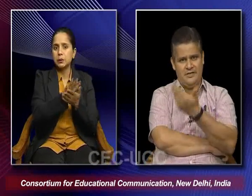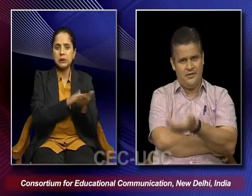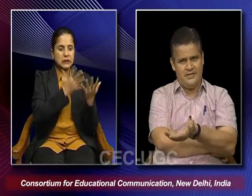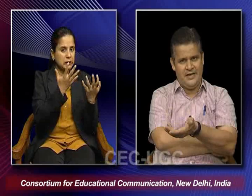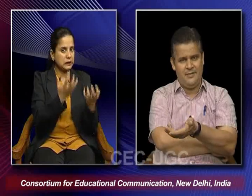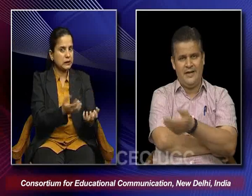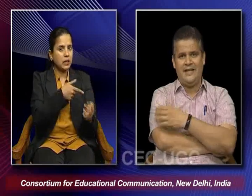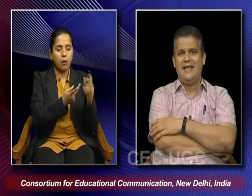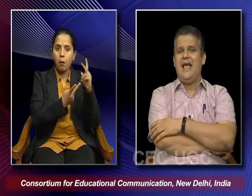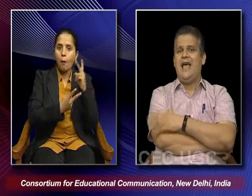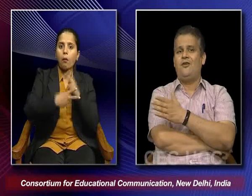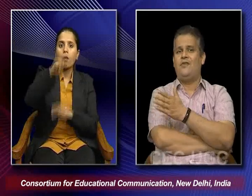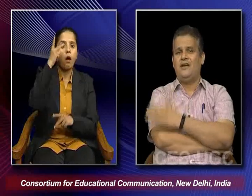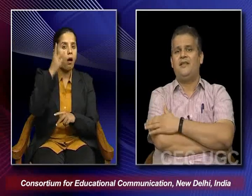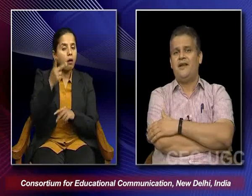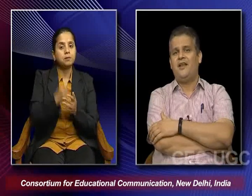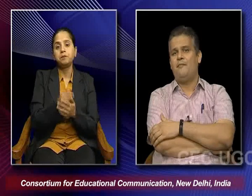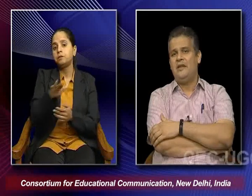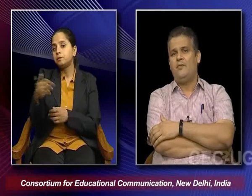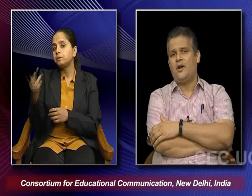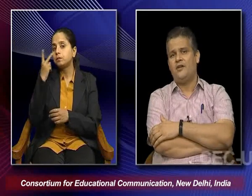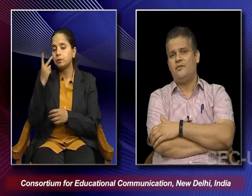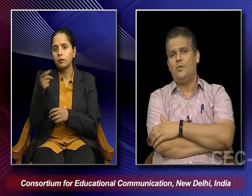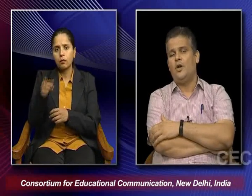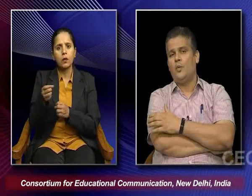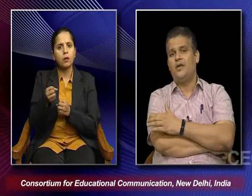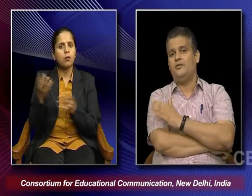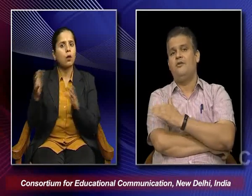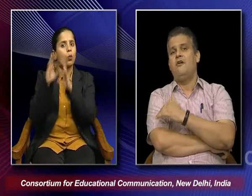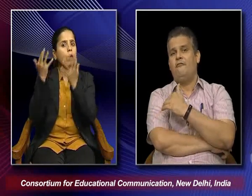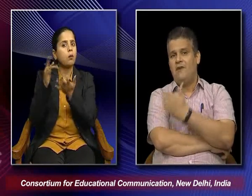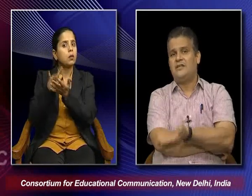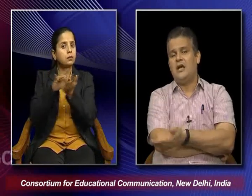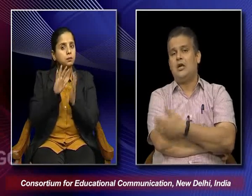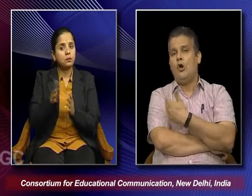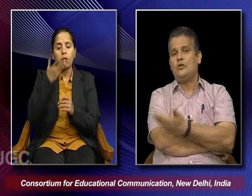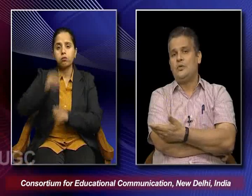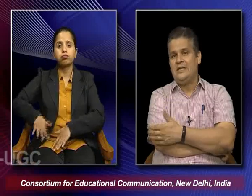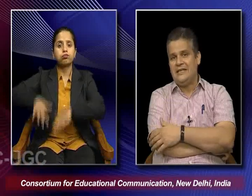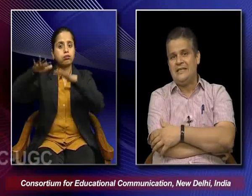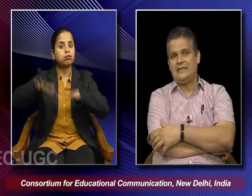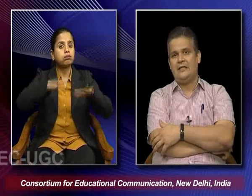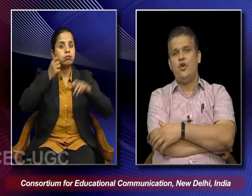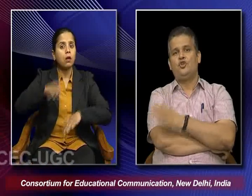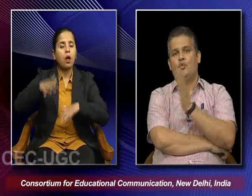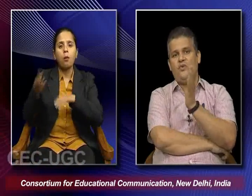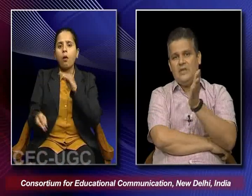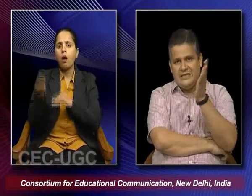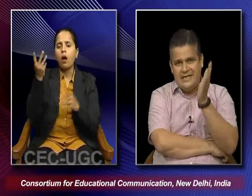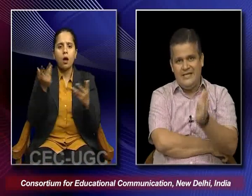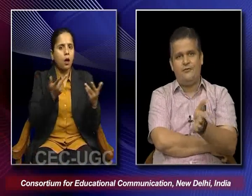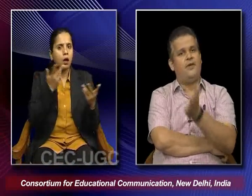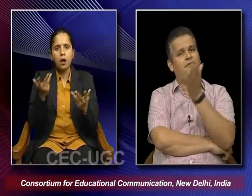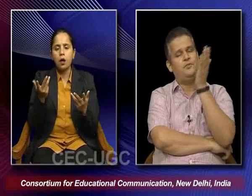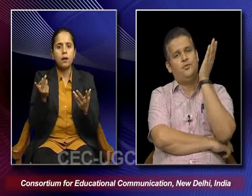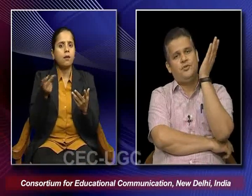is increasing day by day. And on the other hand, there are many pockets of the world where floods are also increasing. So with these